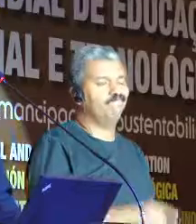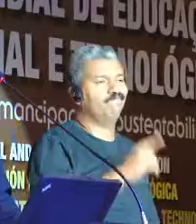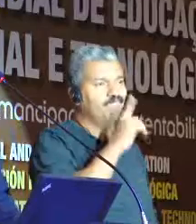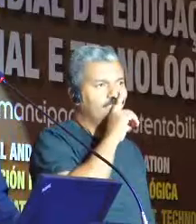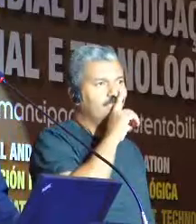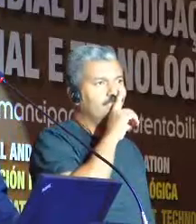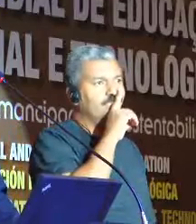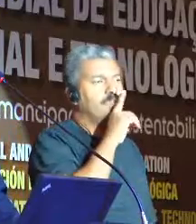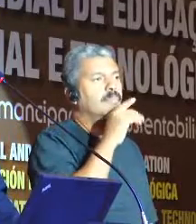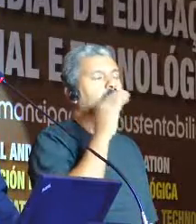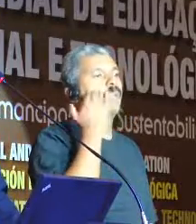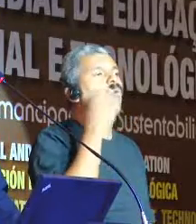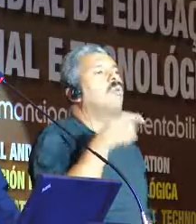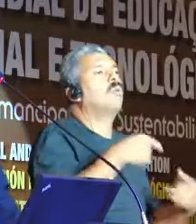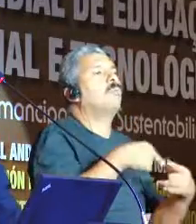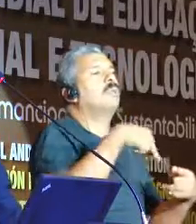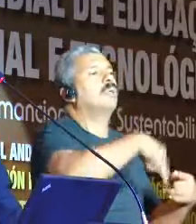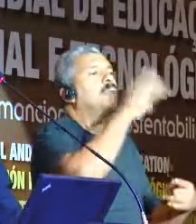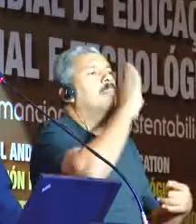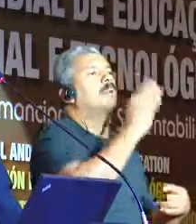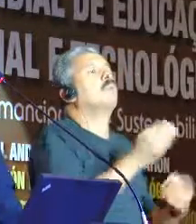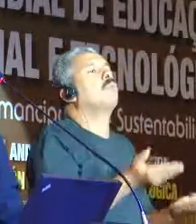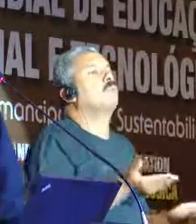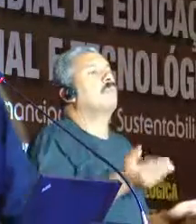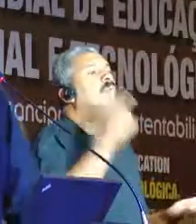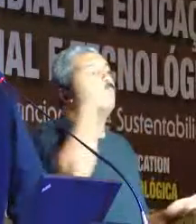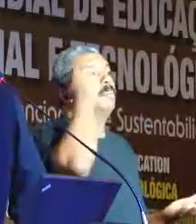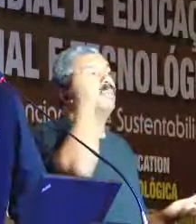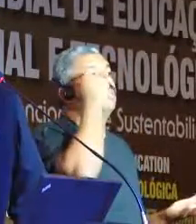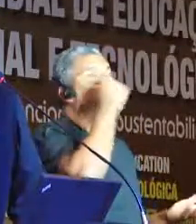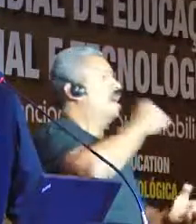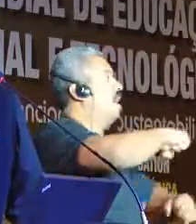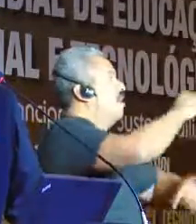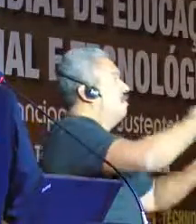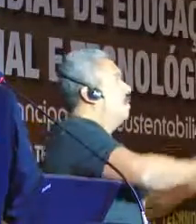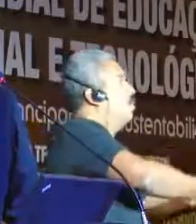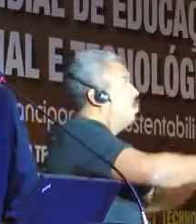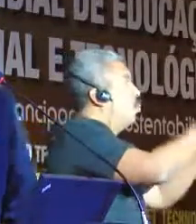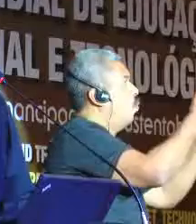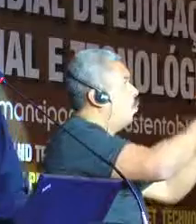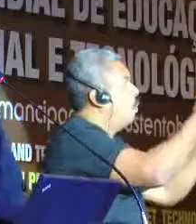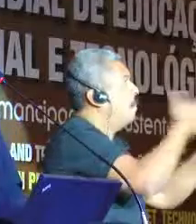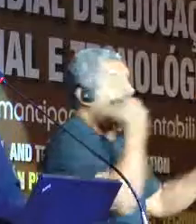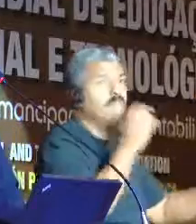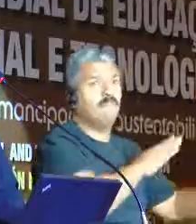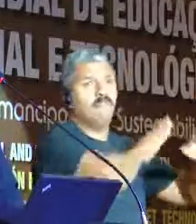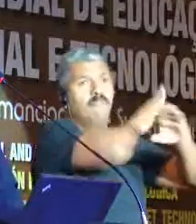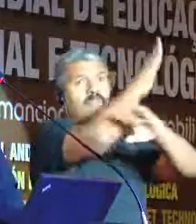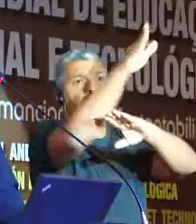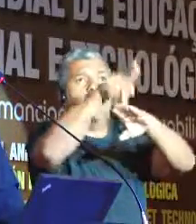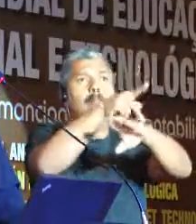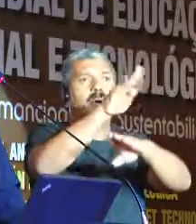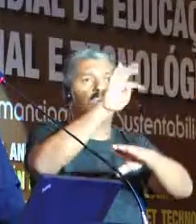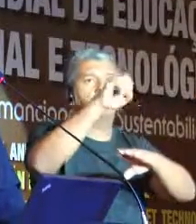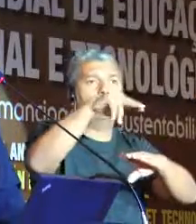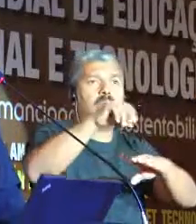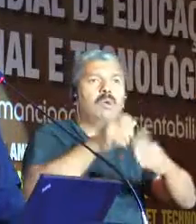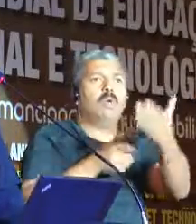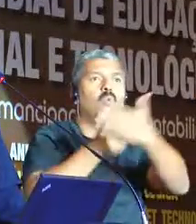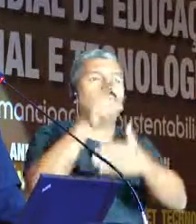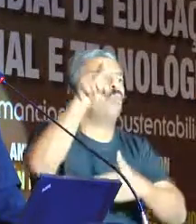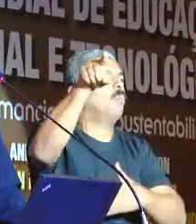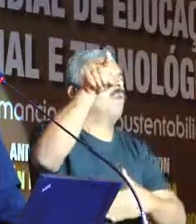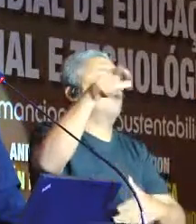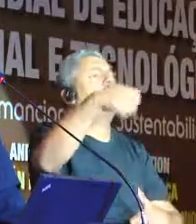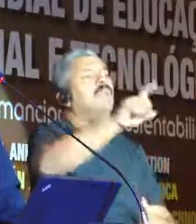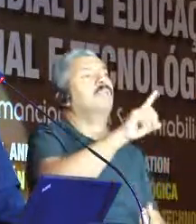There's a recipe for disaster. So the challenge for this region is to get your